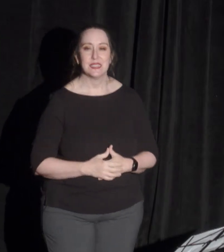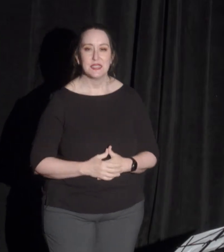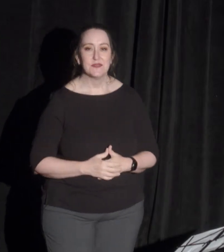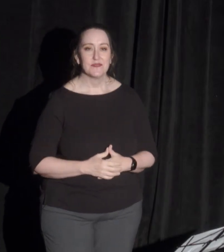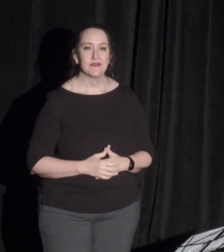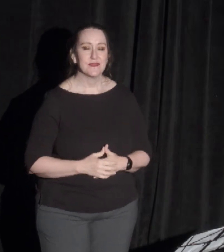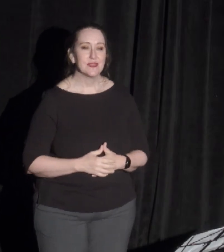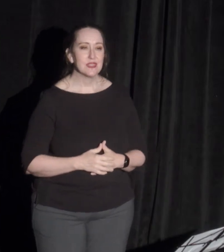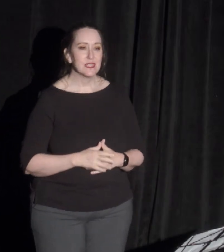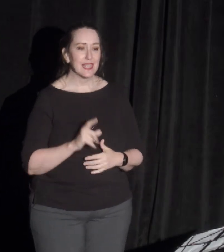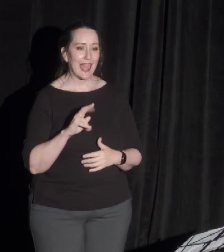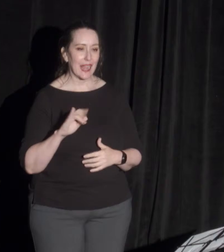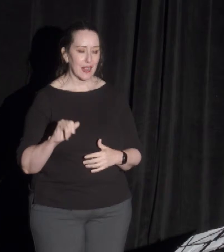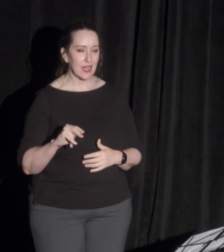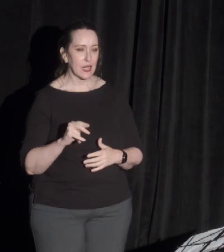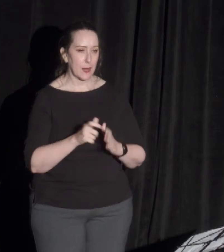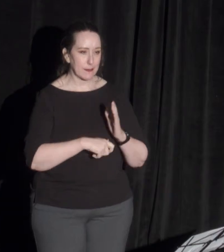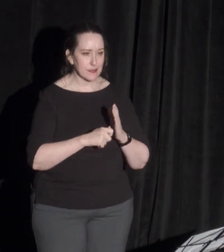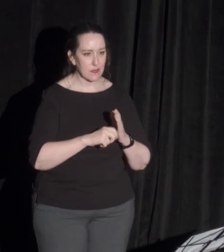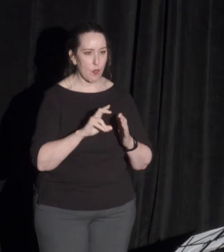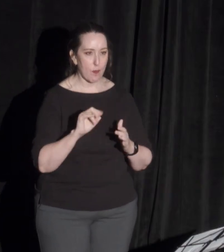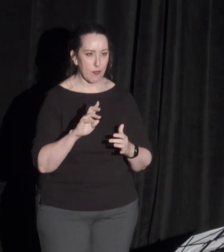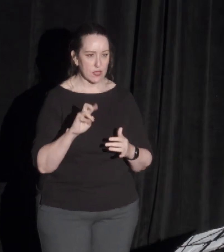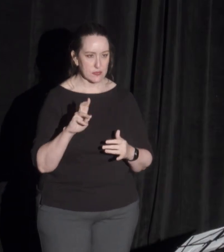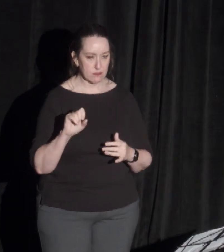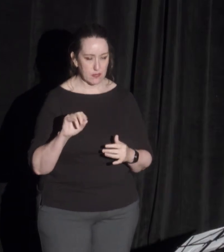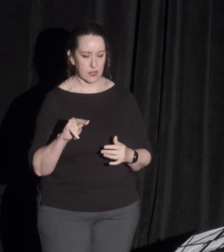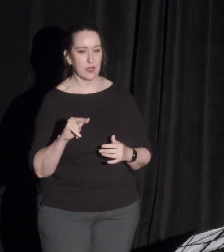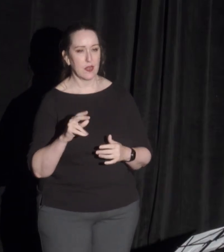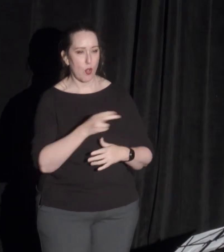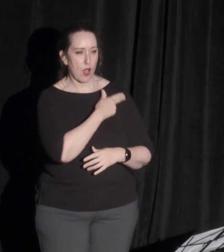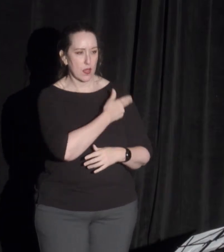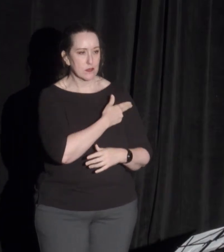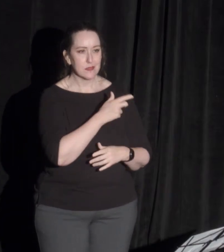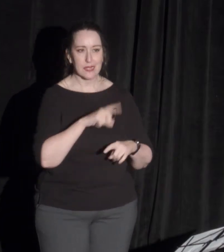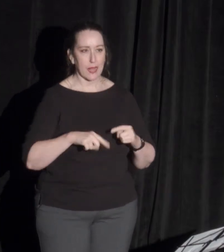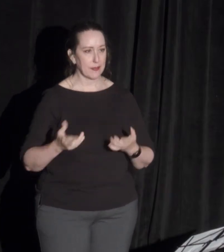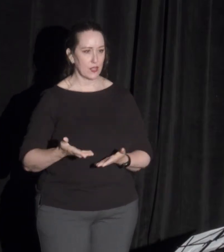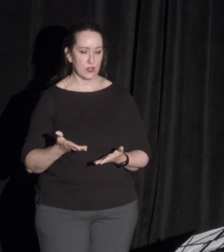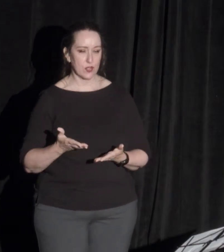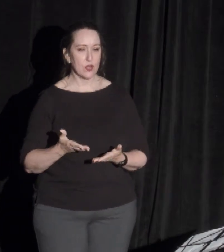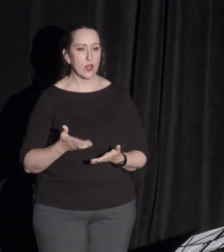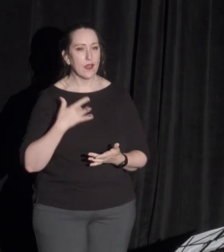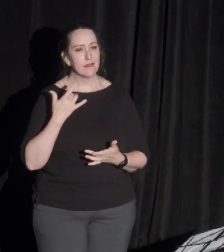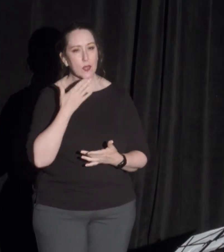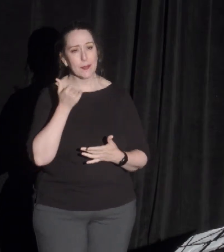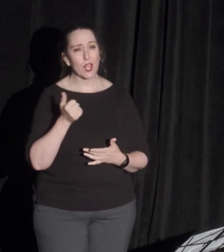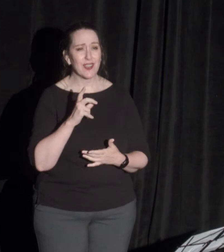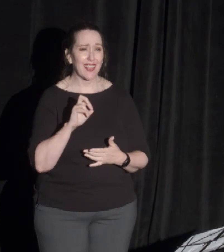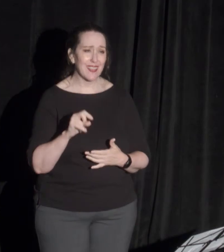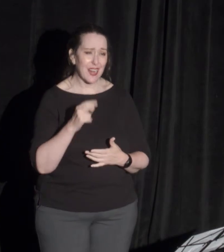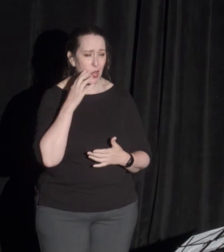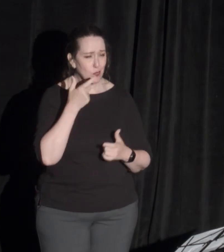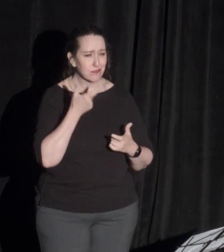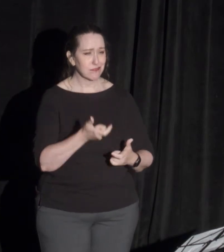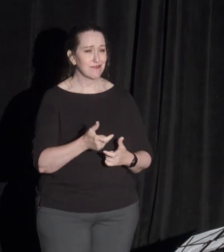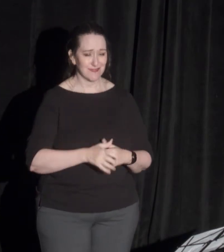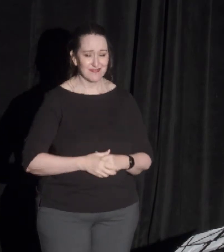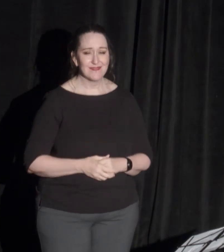To Caitlin, the magazine's ombudsman, who is in the hospital and can't be here. Feel better, Caitlin. I know you're probably watching. To